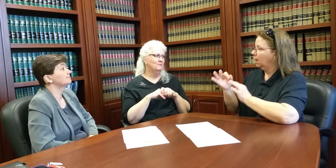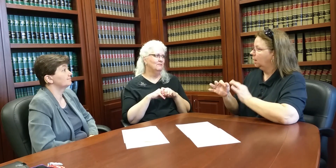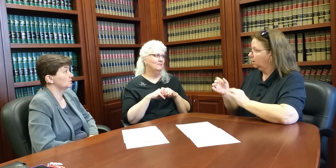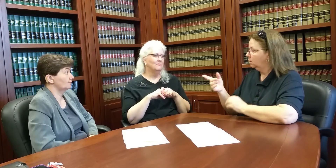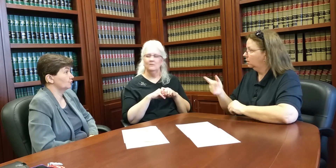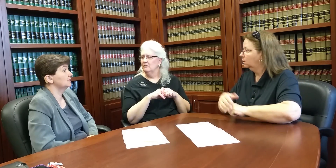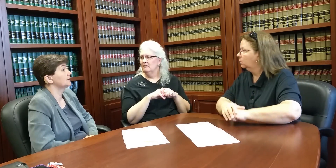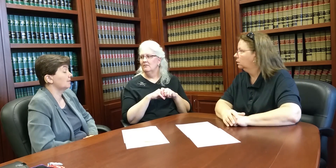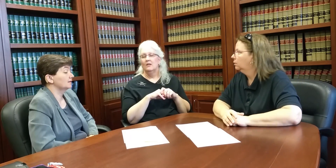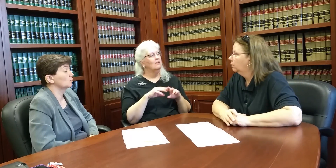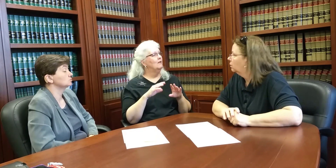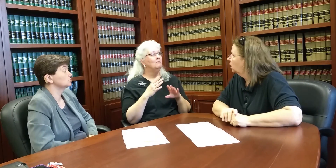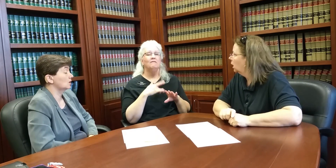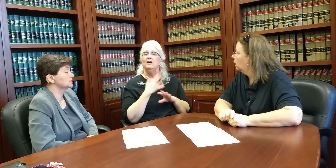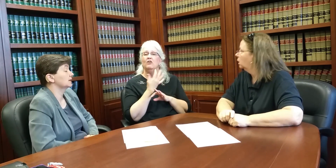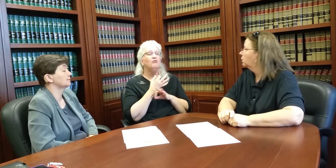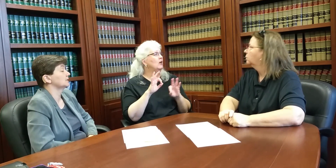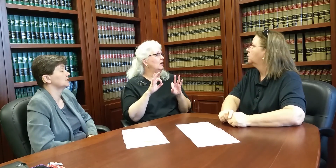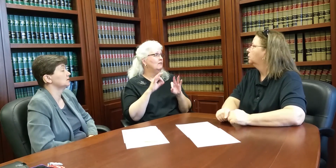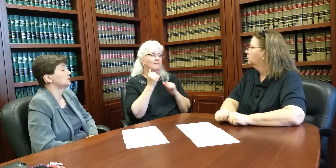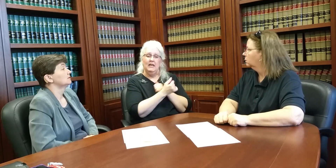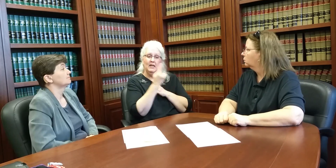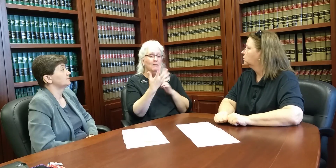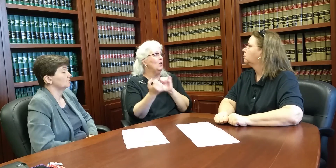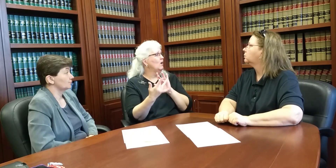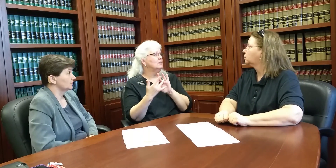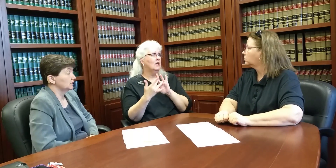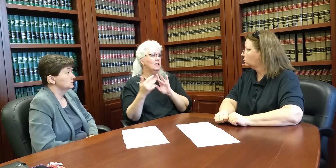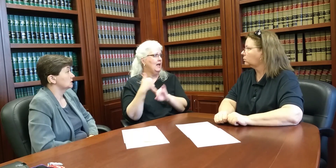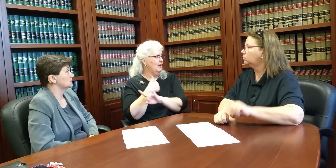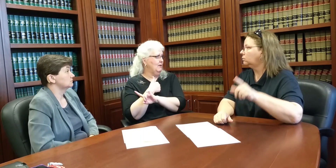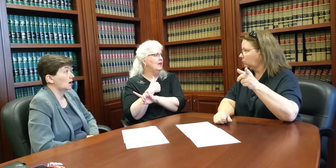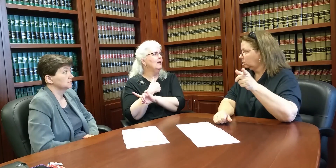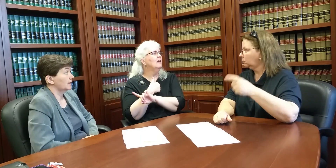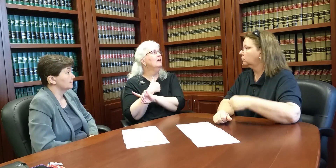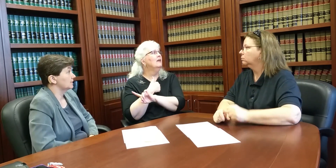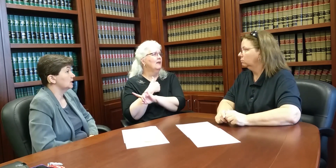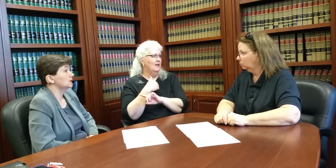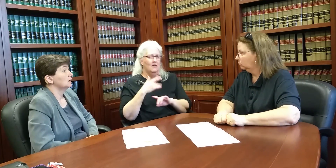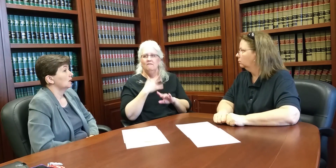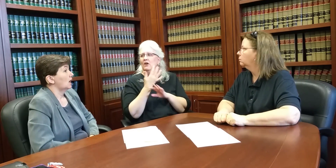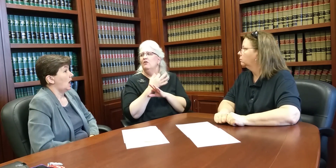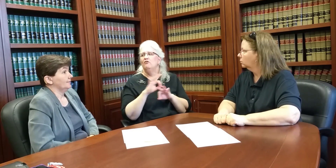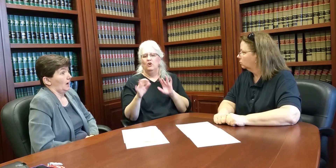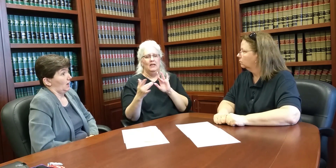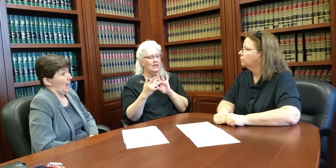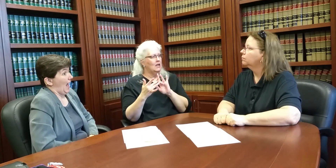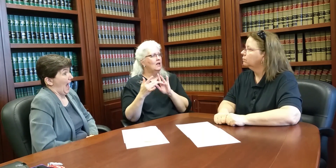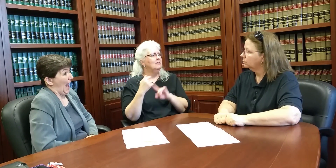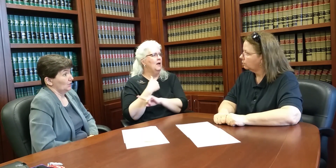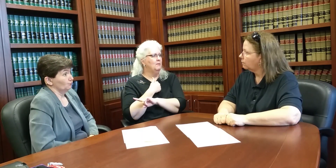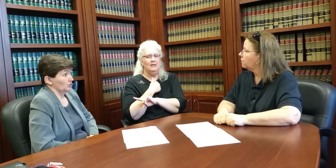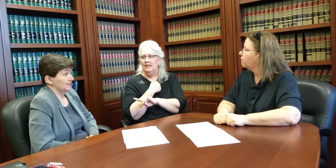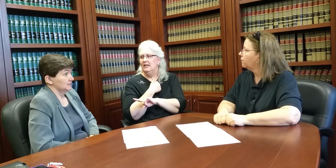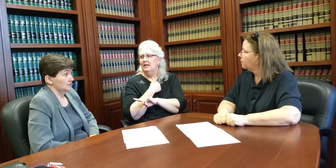Feel free, anybody that wants to contact me, feel free to contact me. Now, I can read